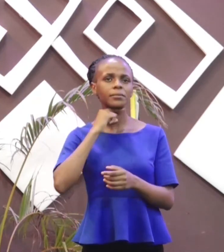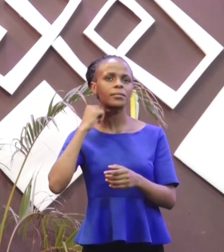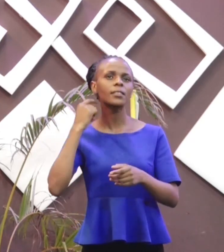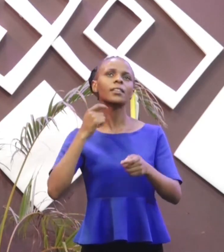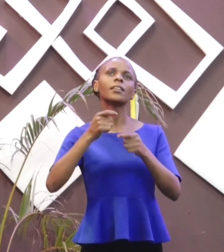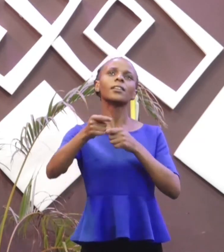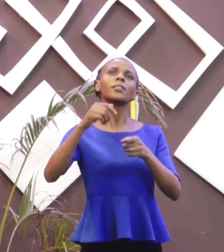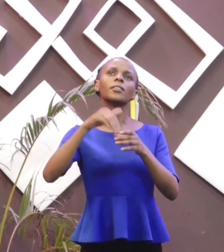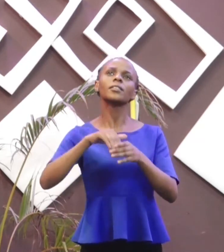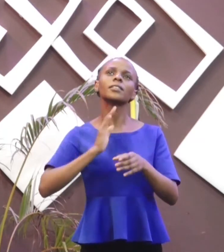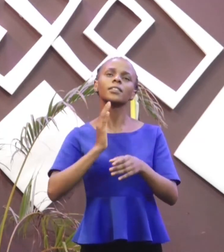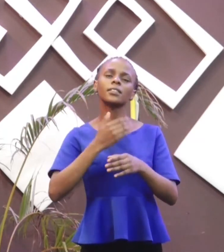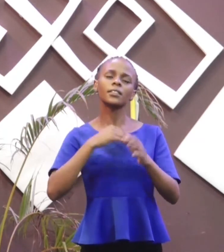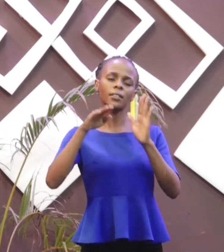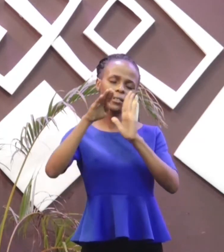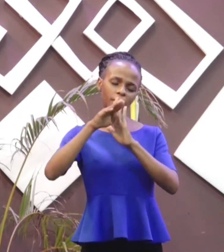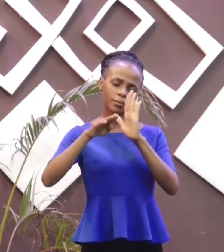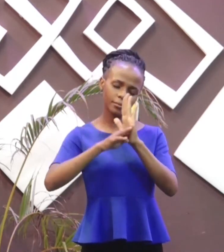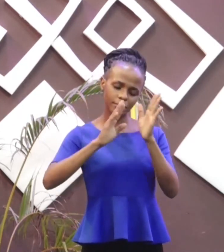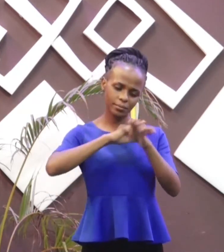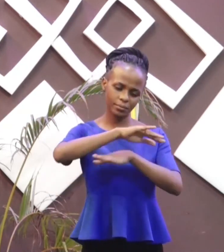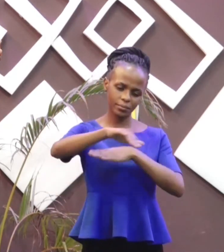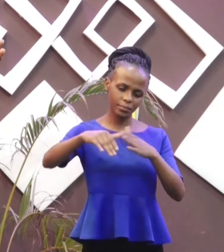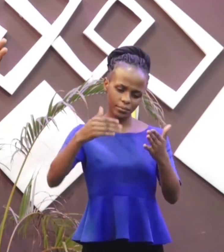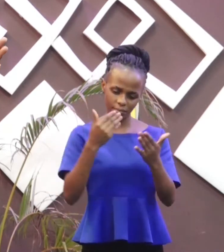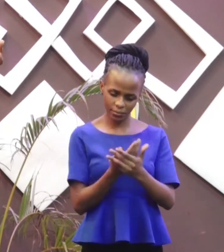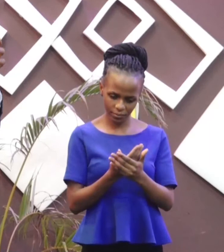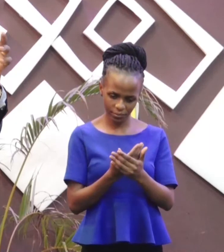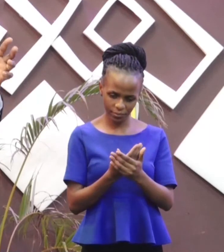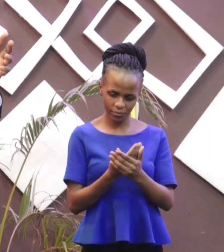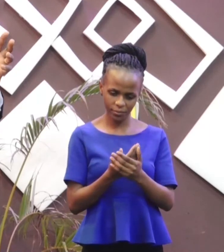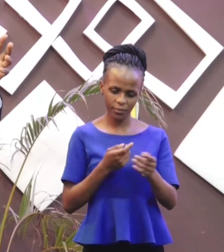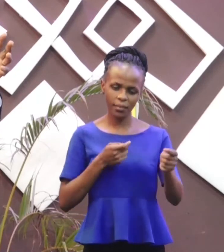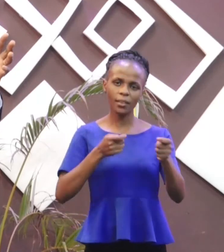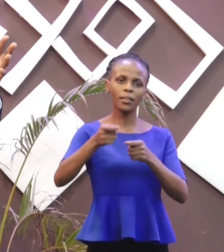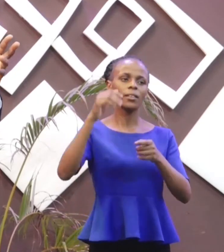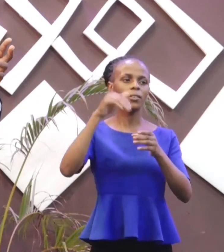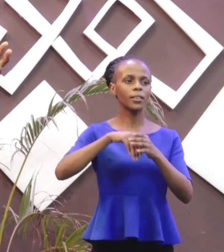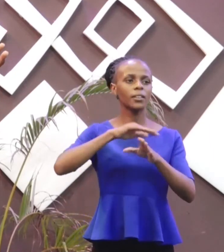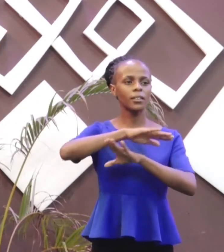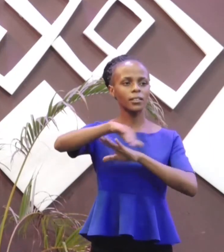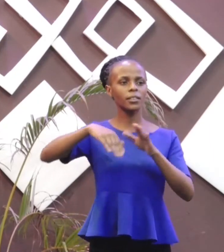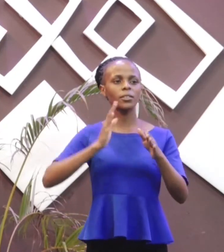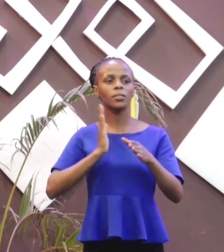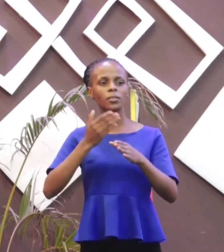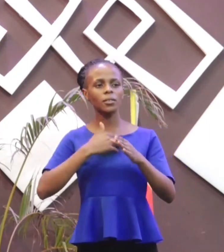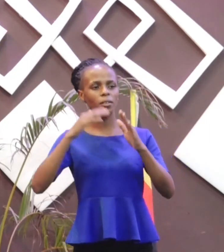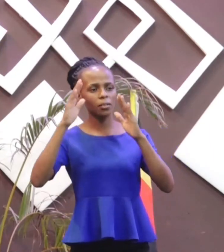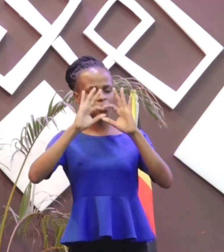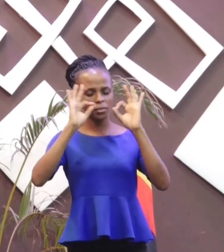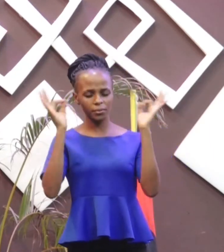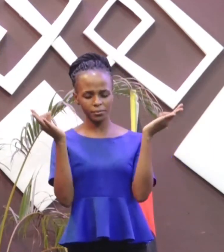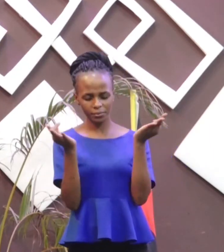Ofuge mu programs affe zonna. Reign in all our programs. Ofuge mu maka gaffe Yesu. Reign in our